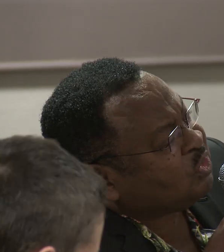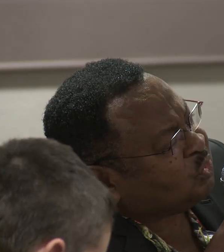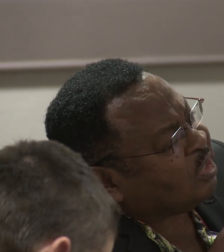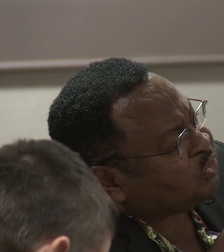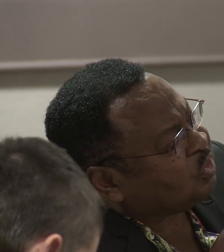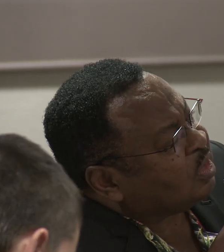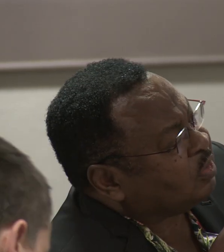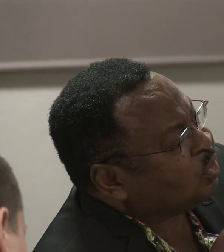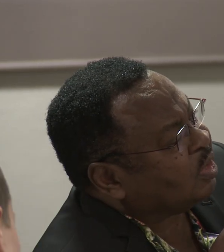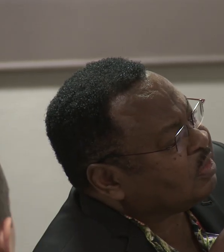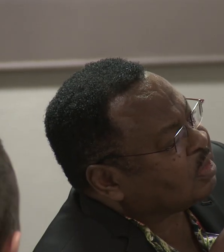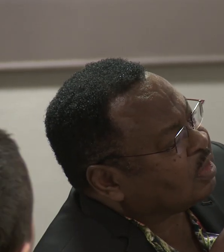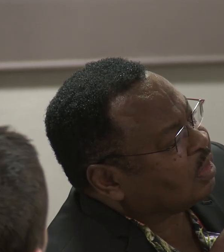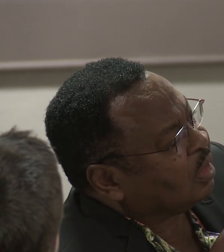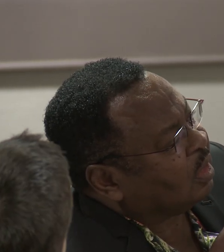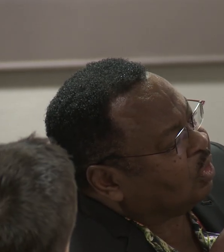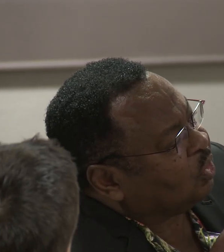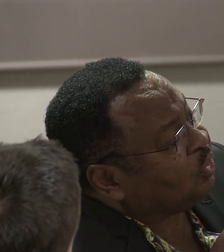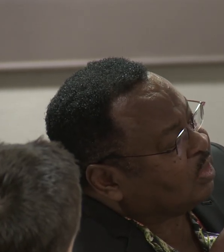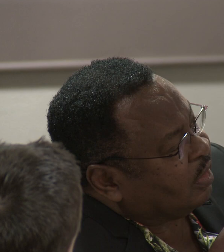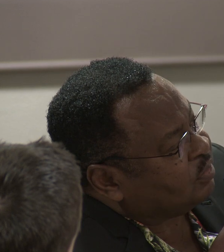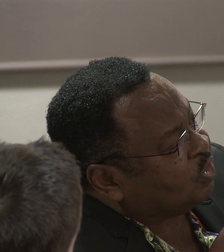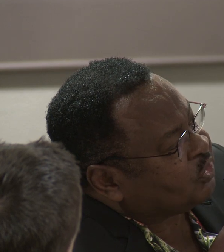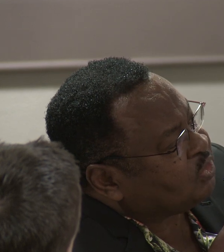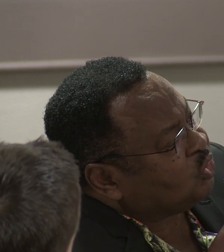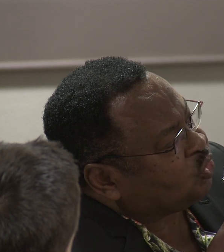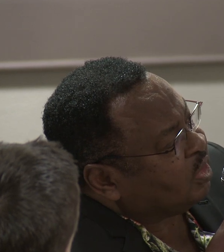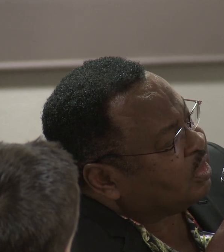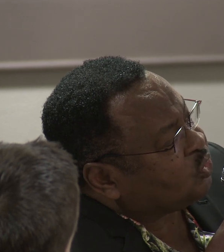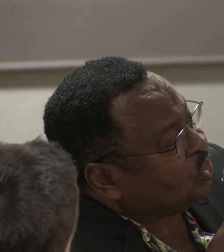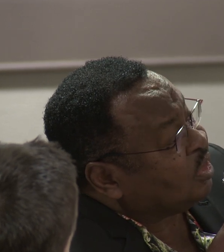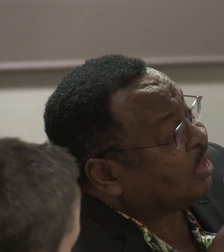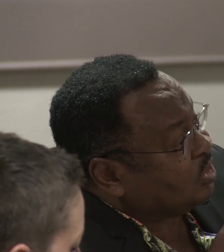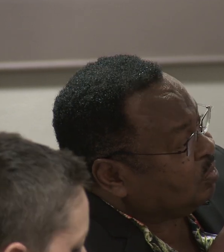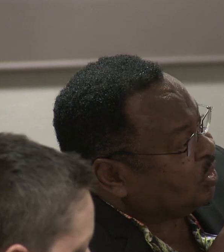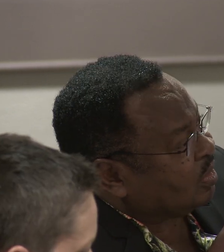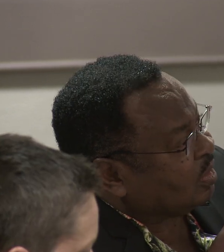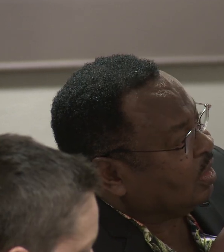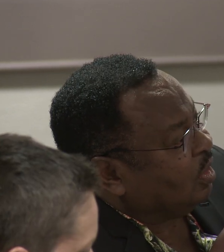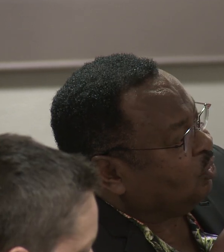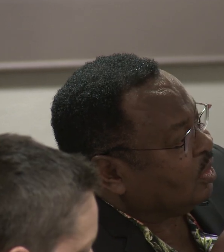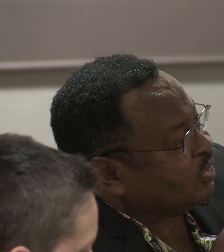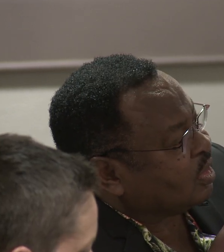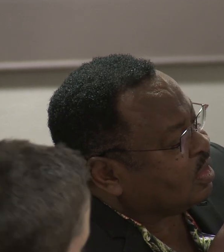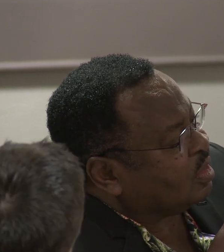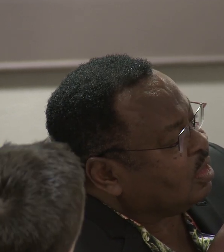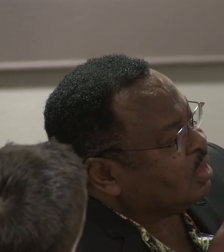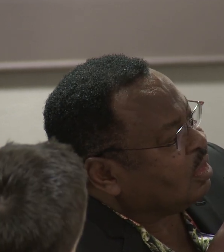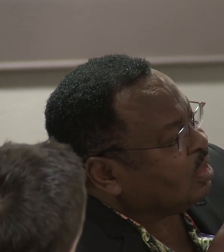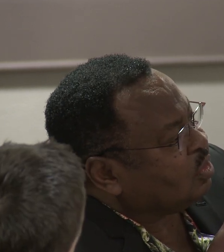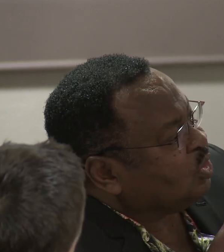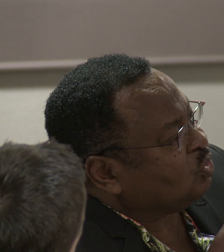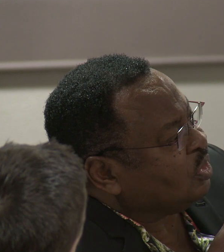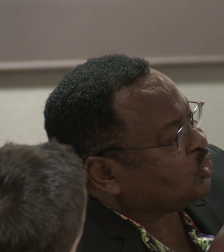I wonder if you could actually elaborate on that, because that's the trend I saw in Latin America, where there's a